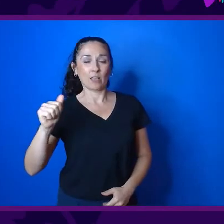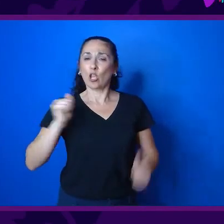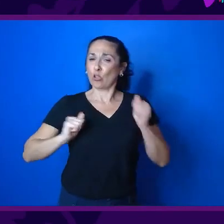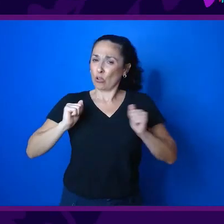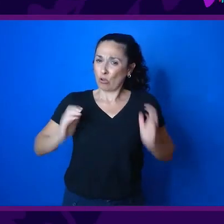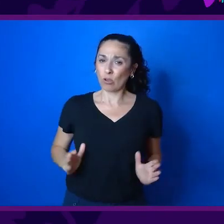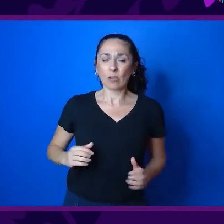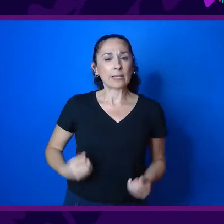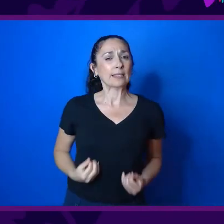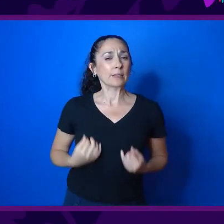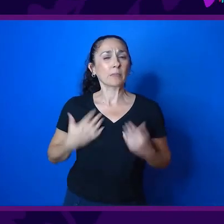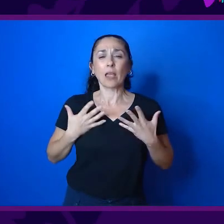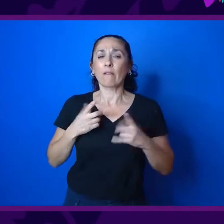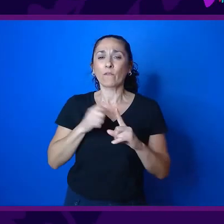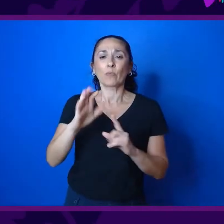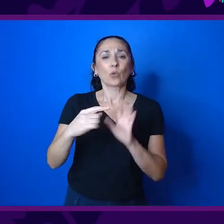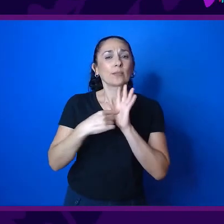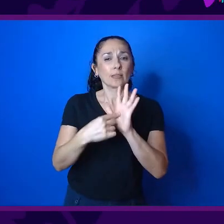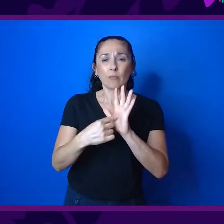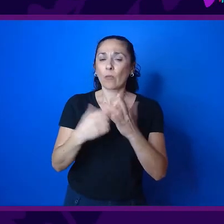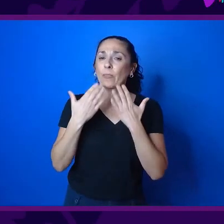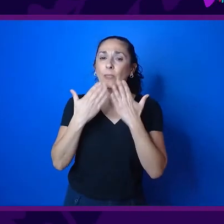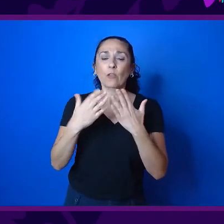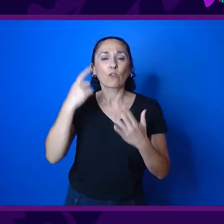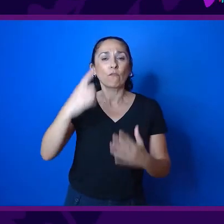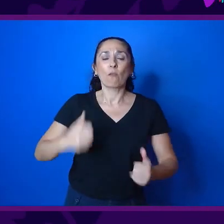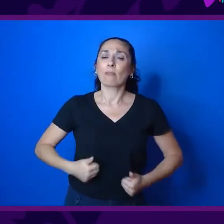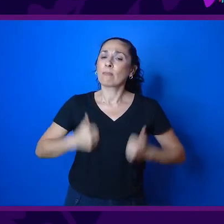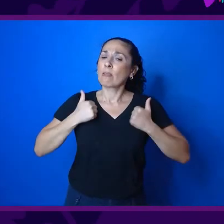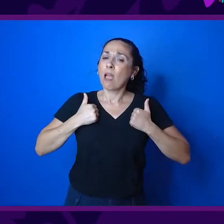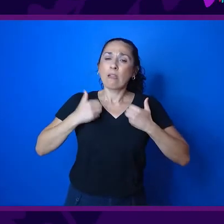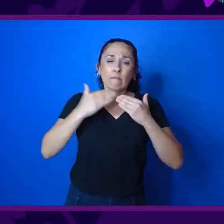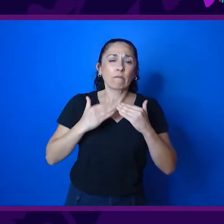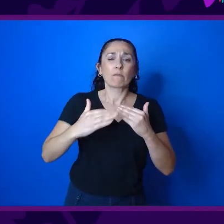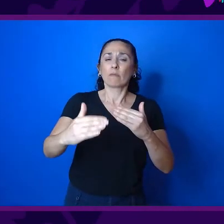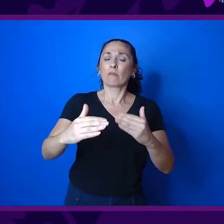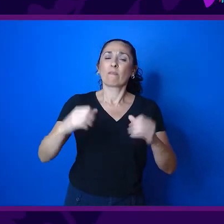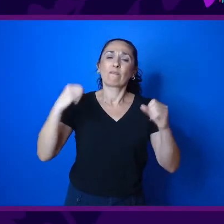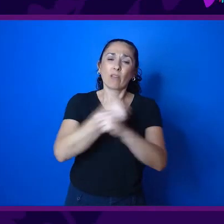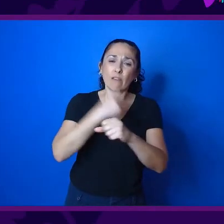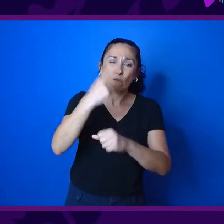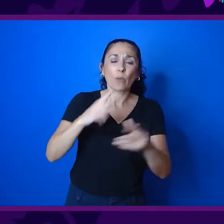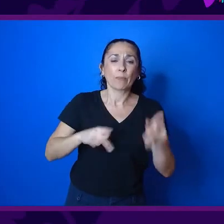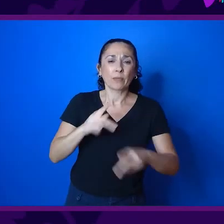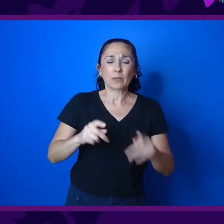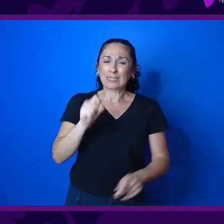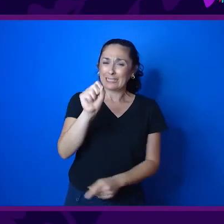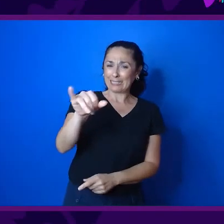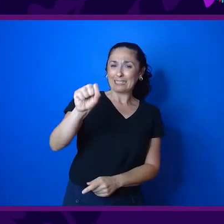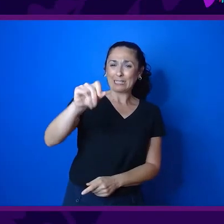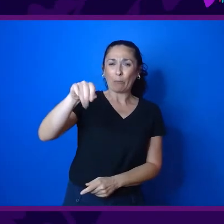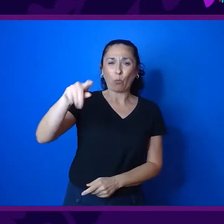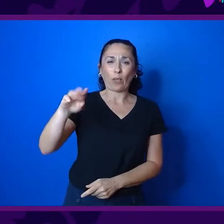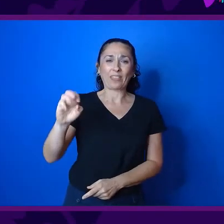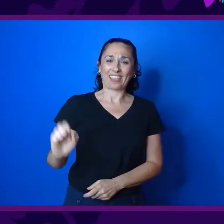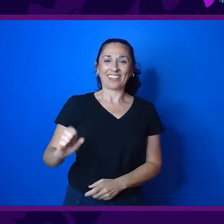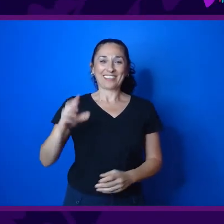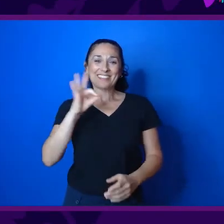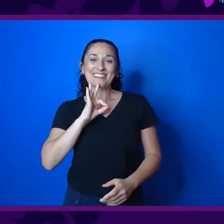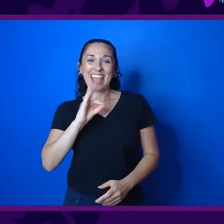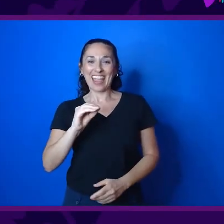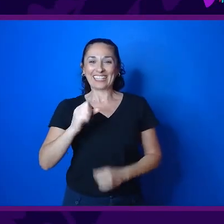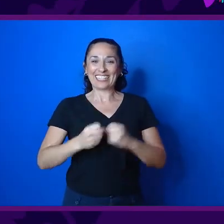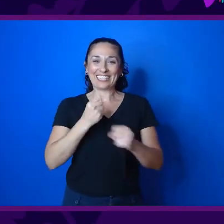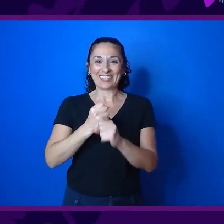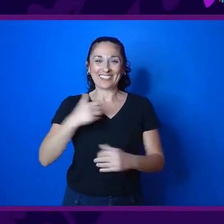by your example. Thank you for a lifetime of fighting for the people. Sí, se puede. 90 years young. Woo! This song